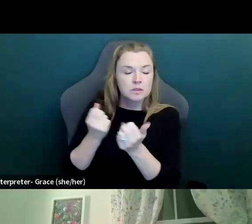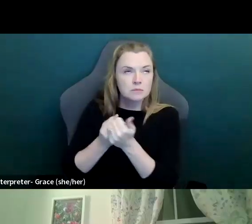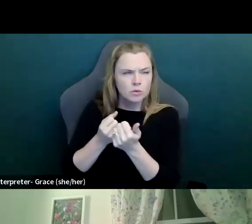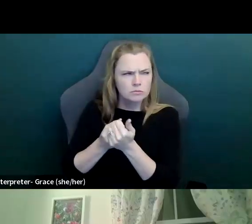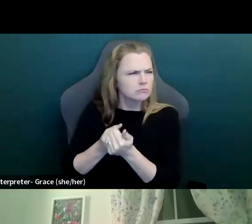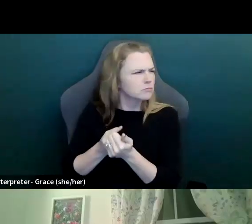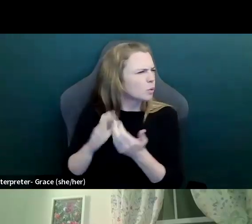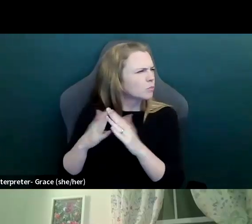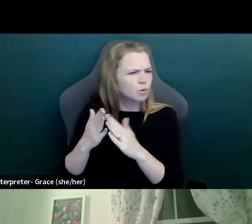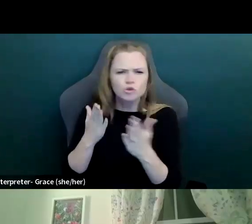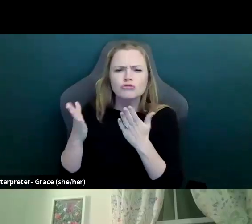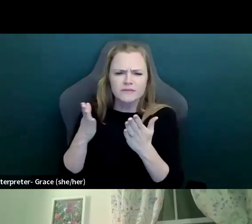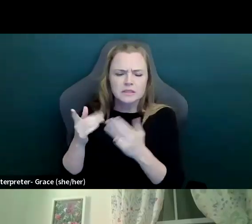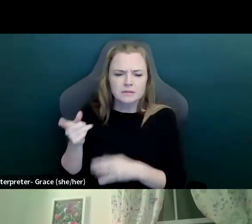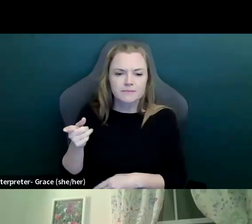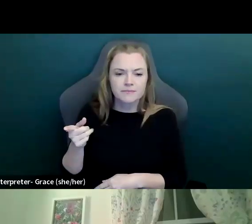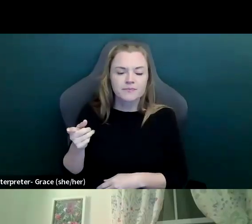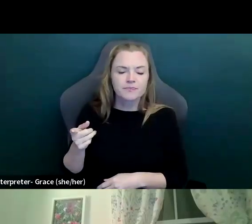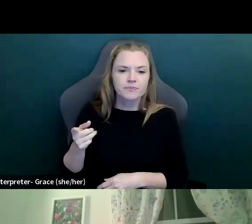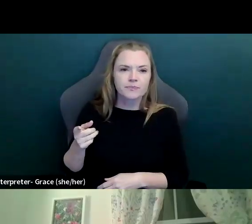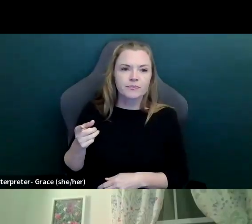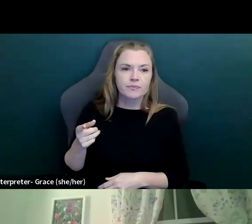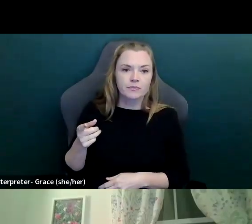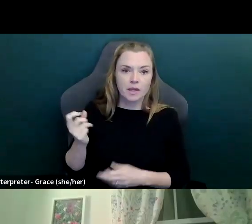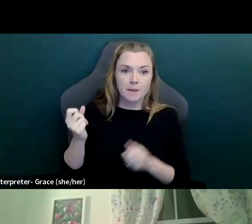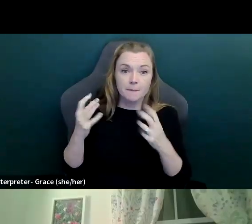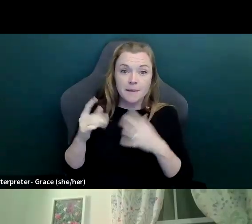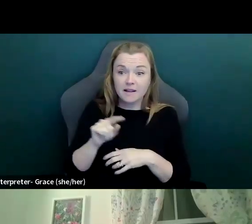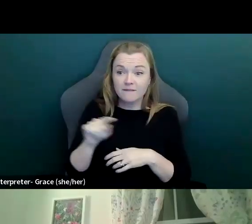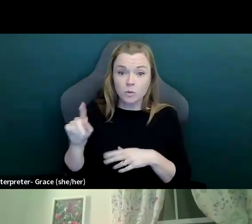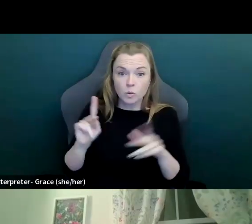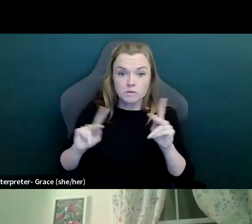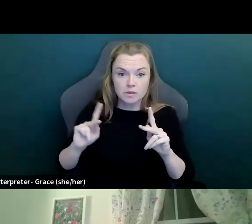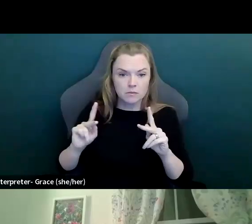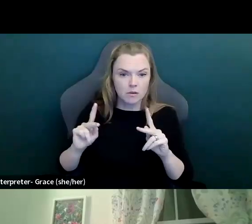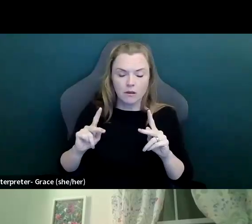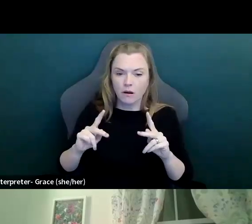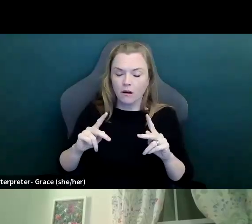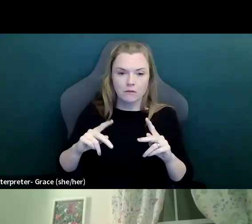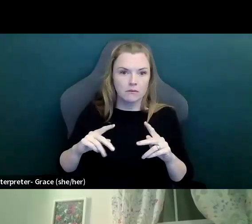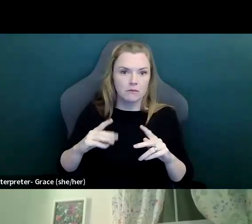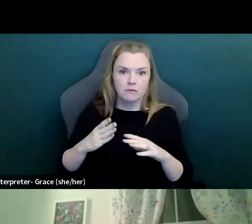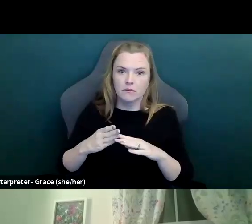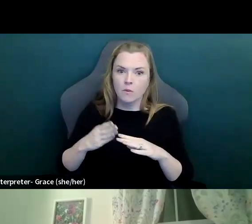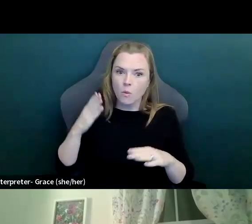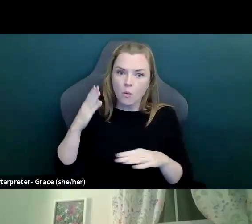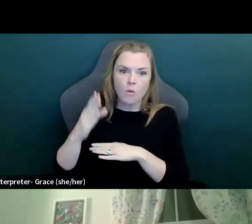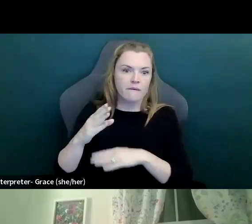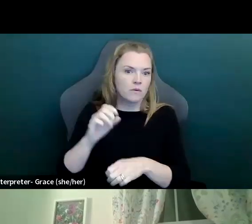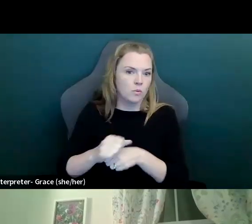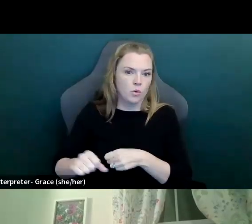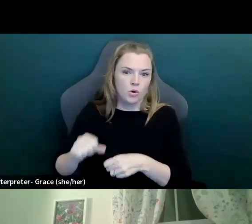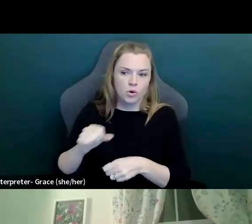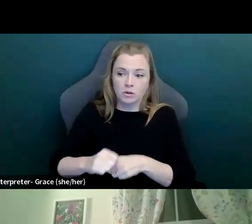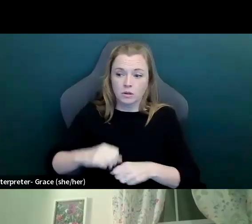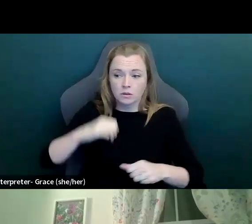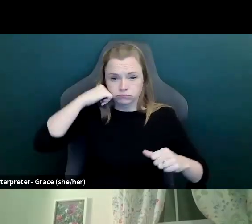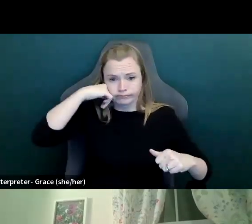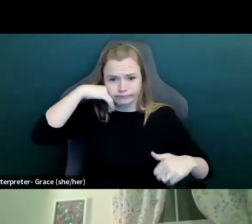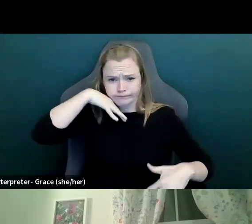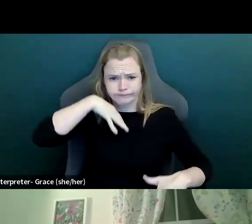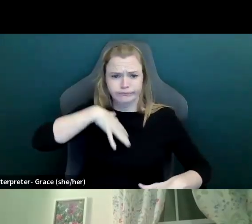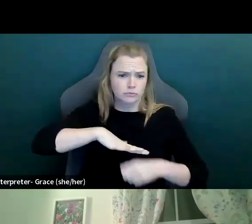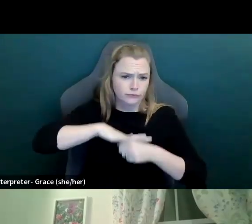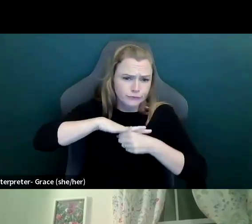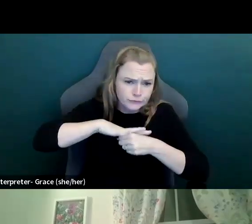Services rather, a lot of those people are very overworked right now, very stressed, and may not have a whole lot of